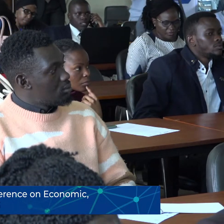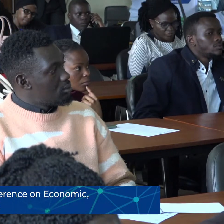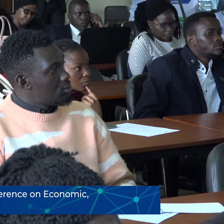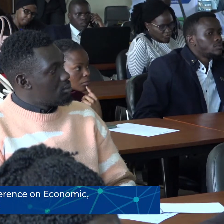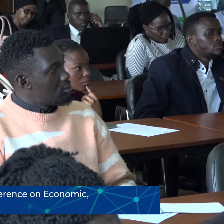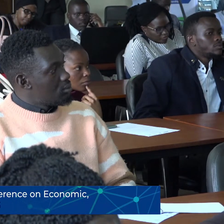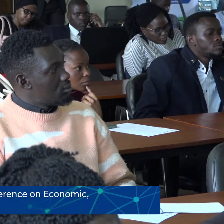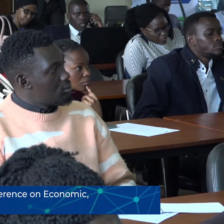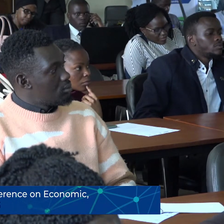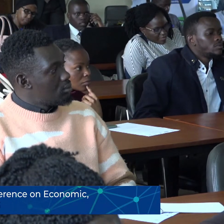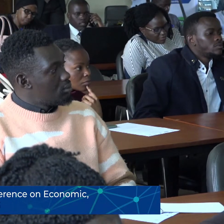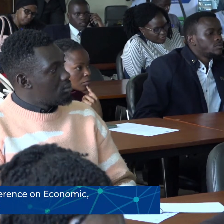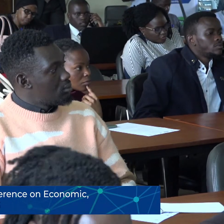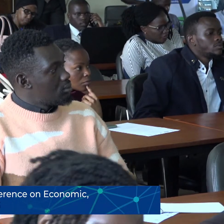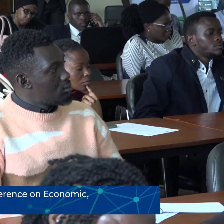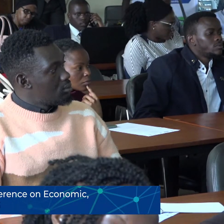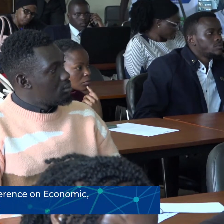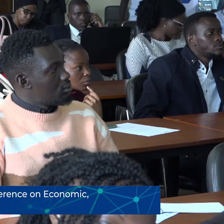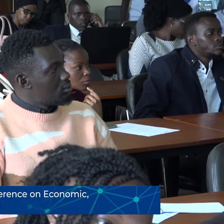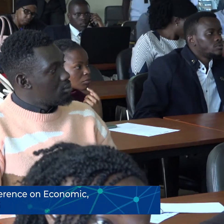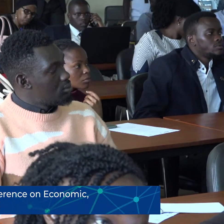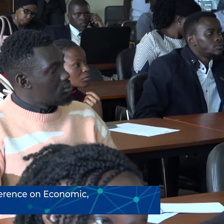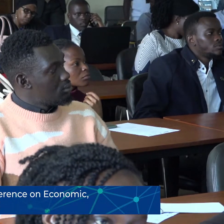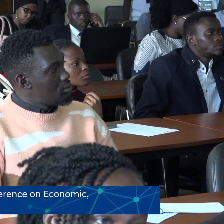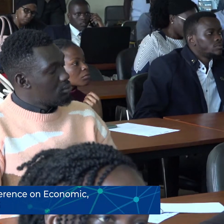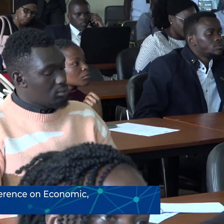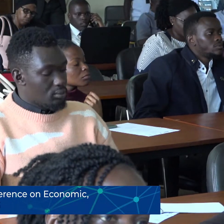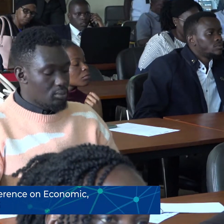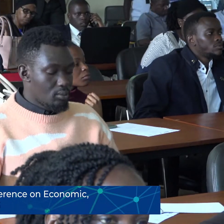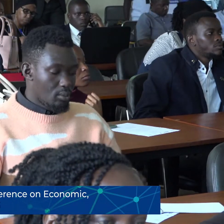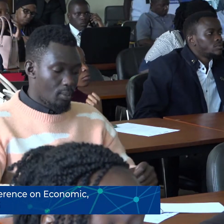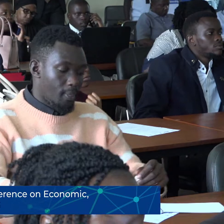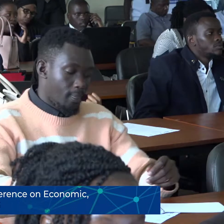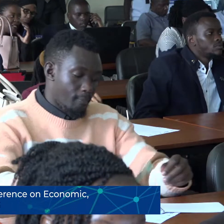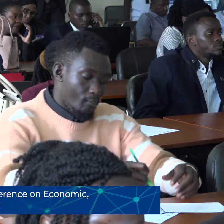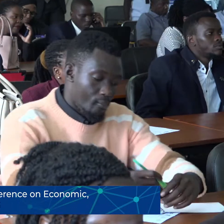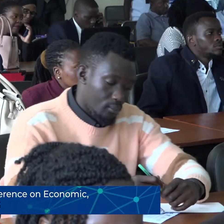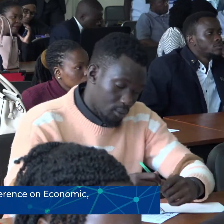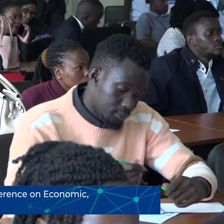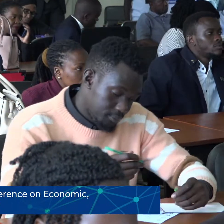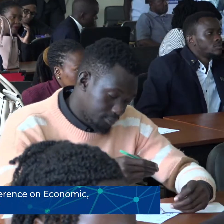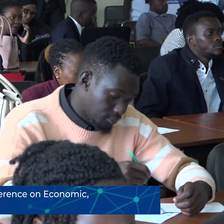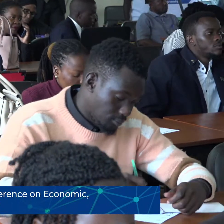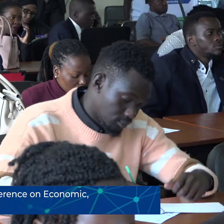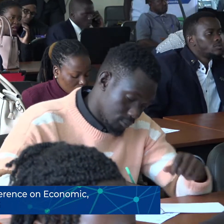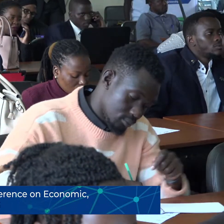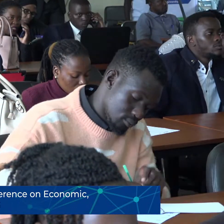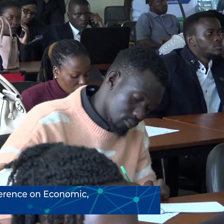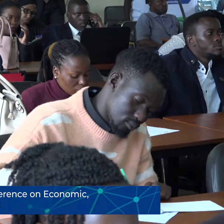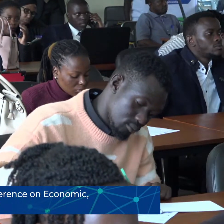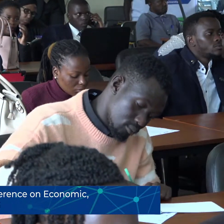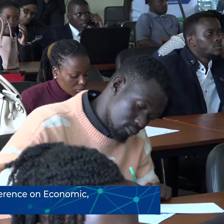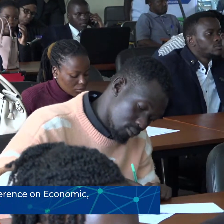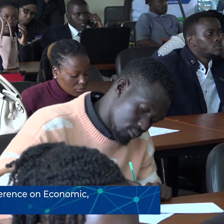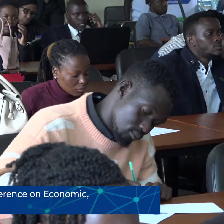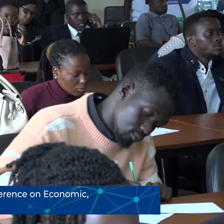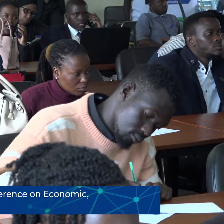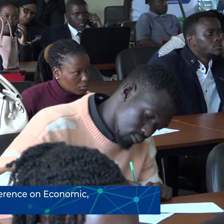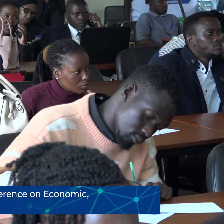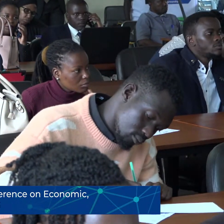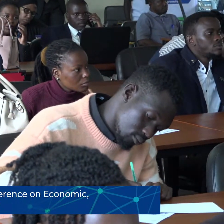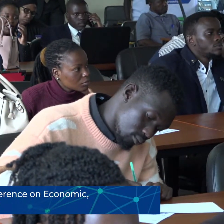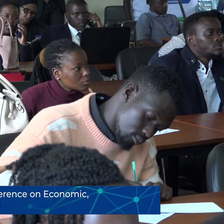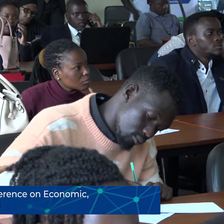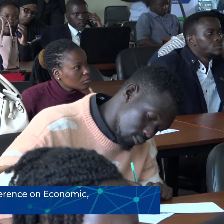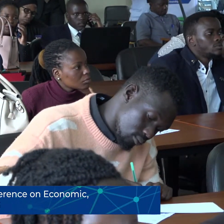secondary, cannot keep pace with the remote learning. And so it is for that reason that we come